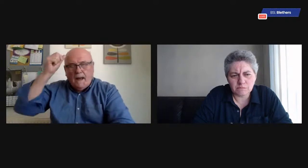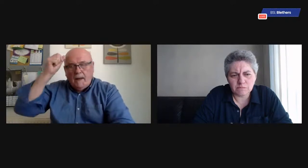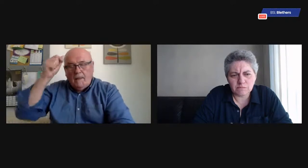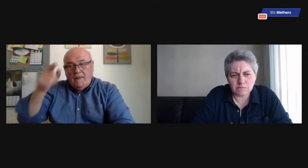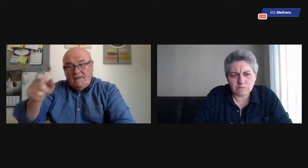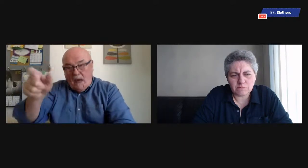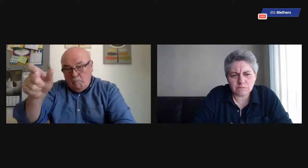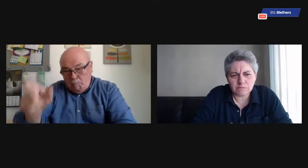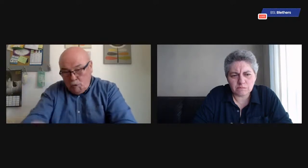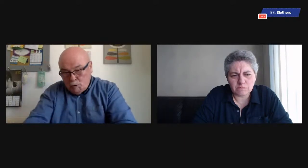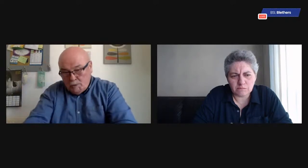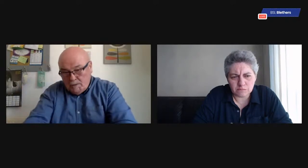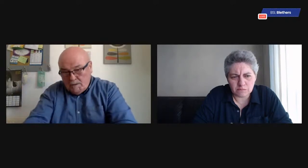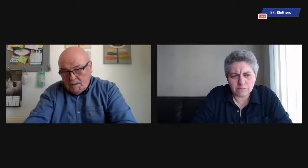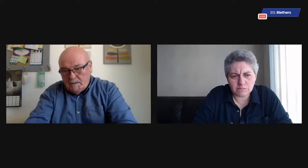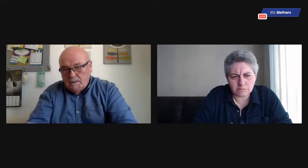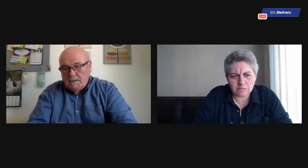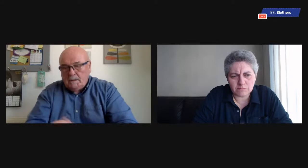So